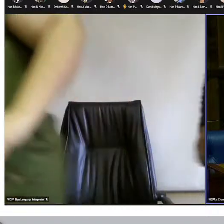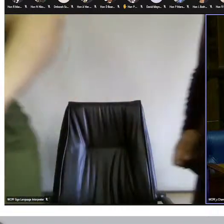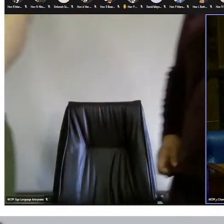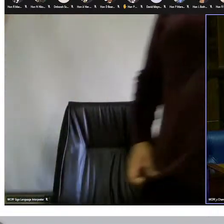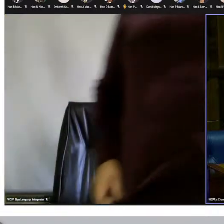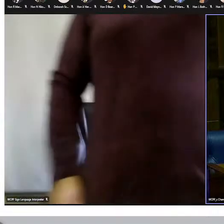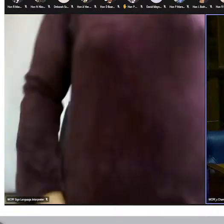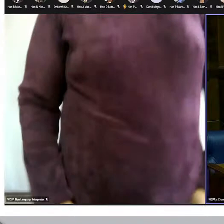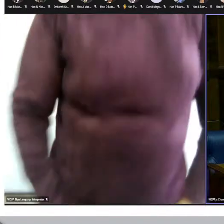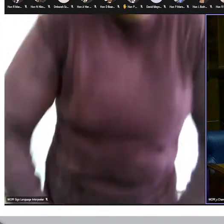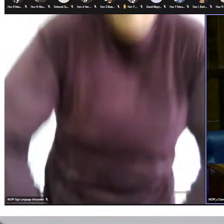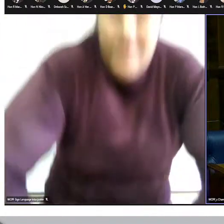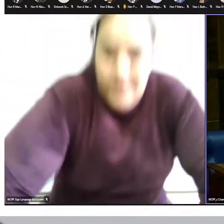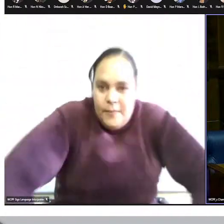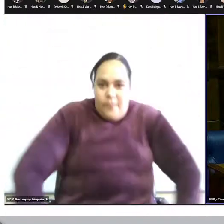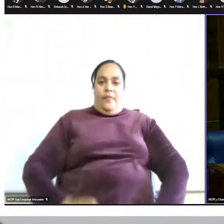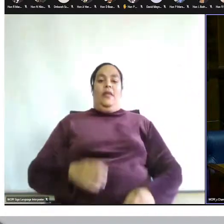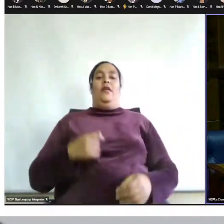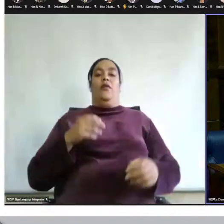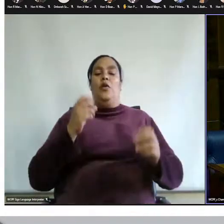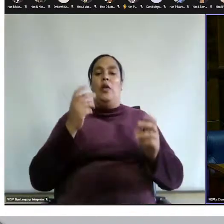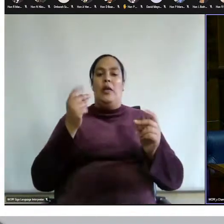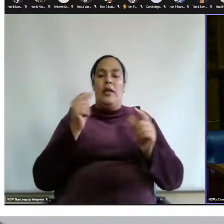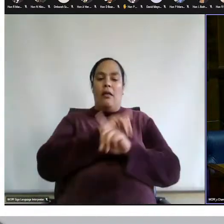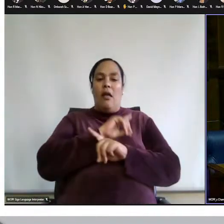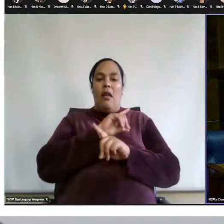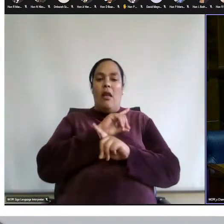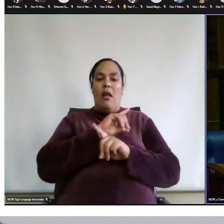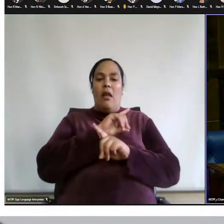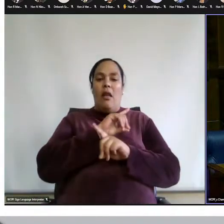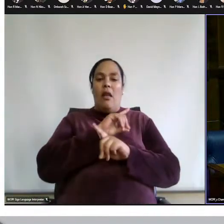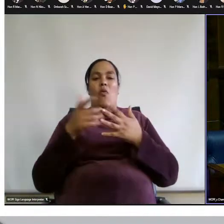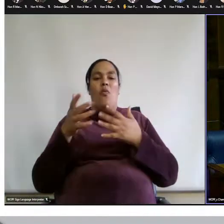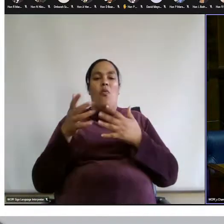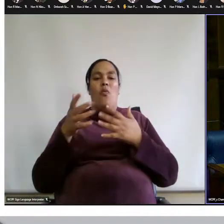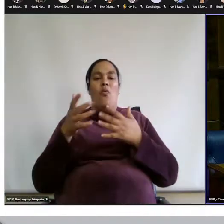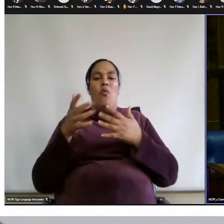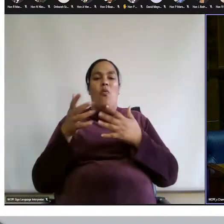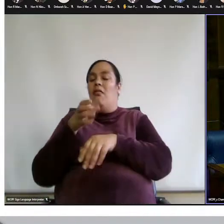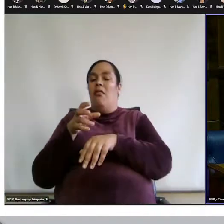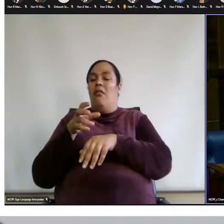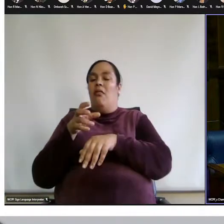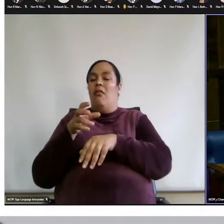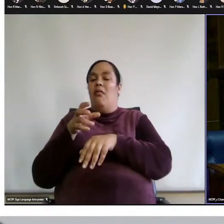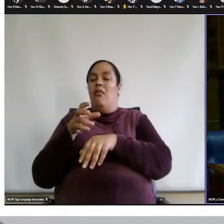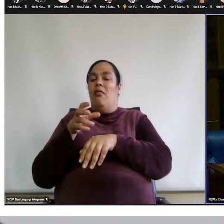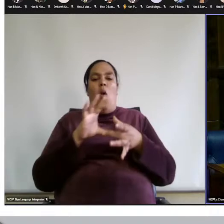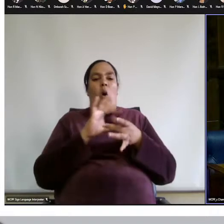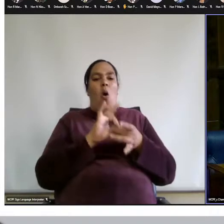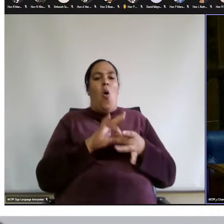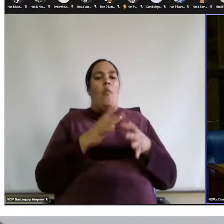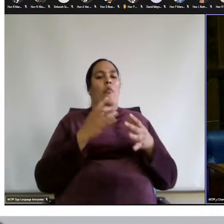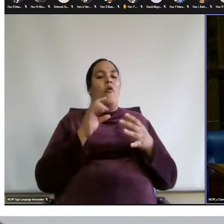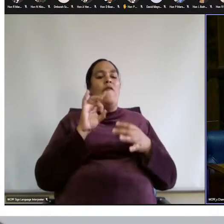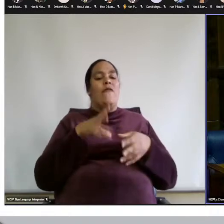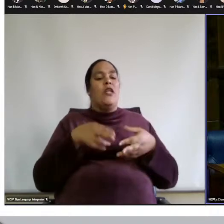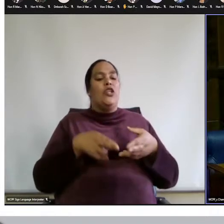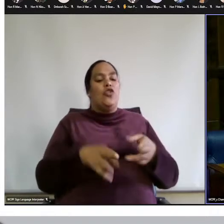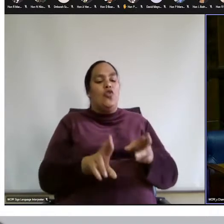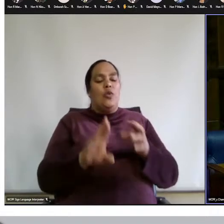certain nightclub, pub, shebeen, wherever it happens, or it's at home, which streets,